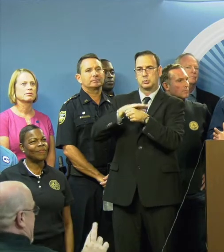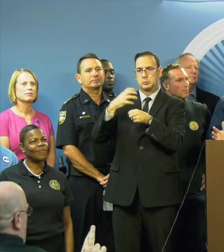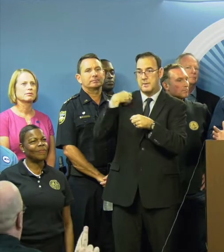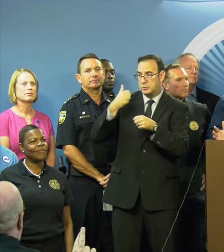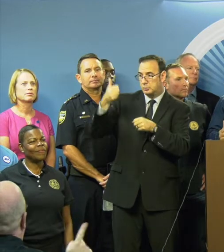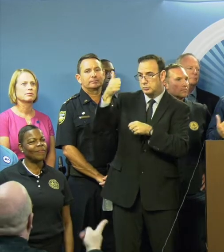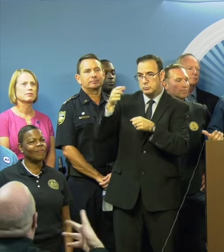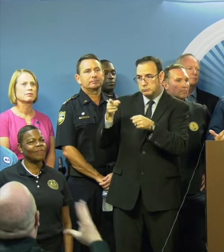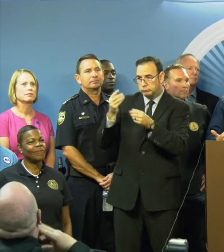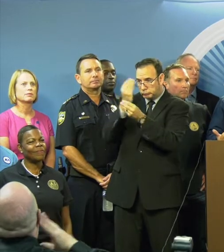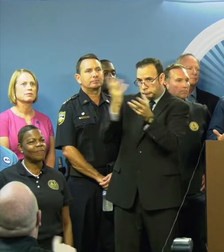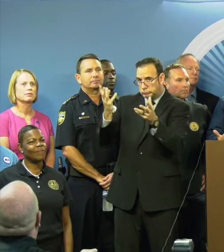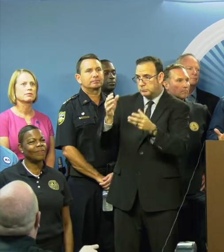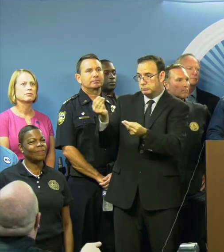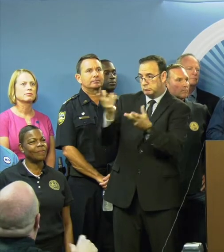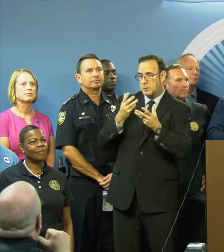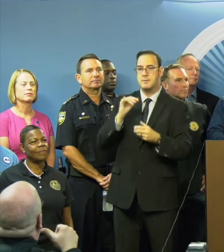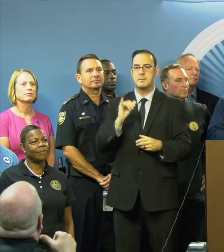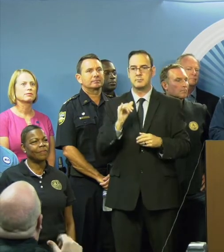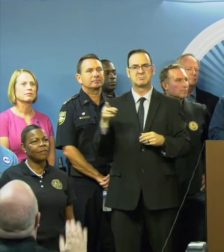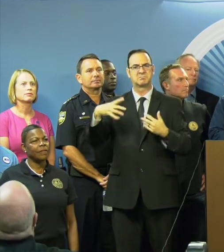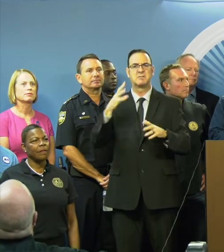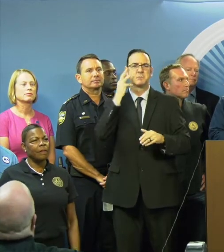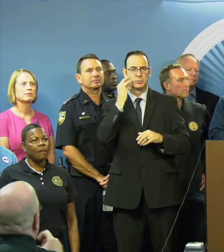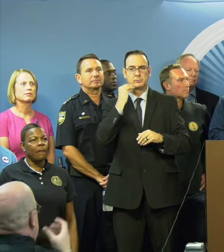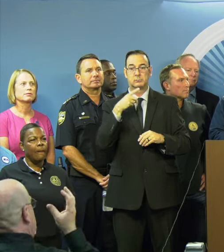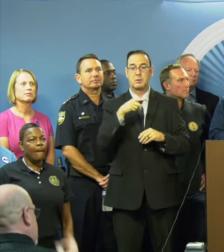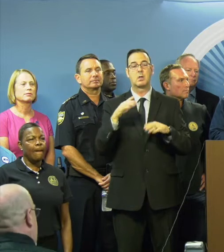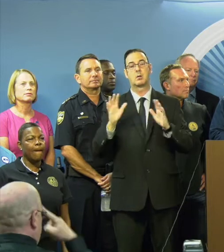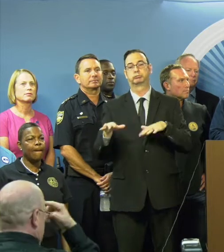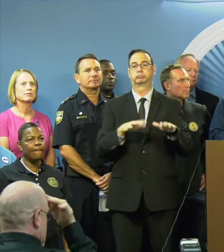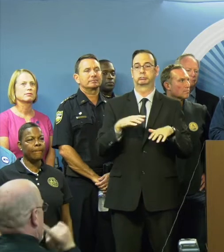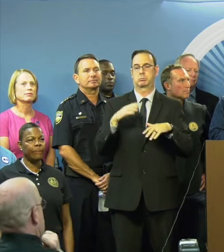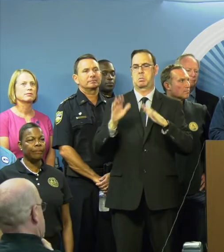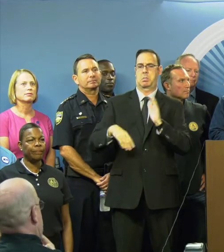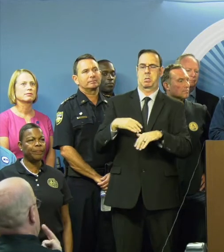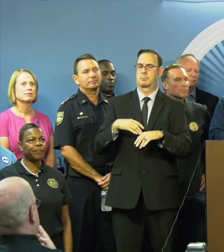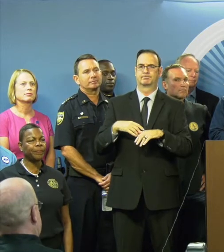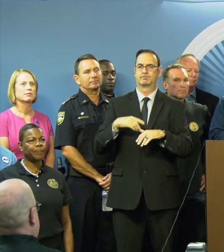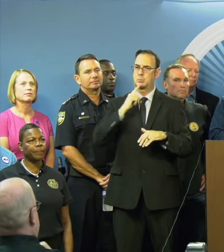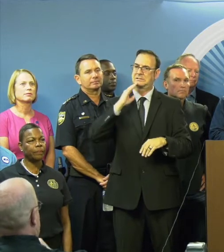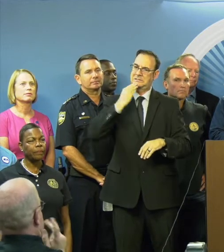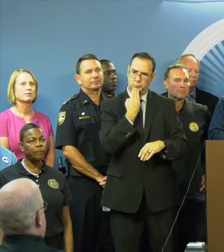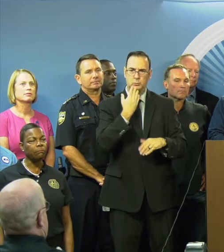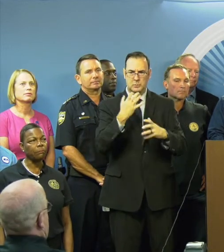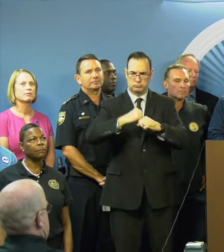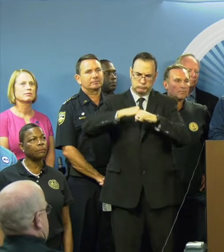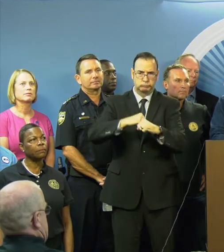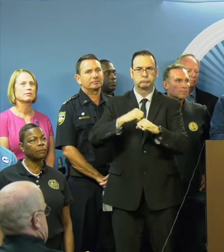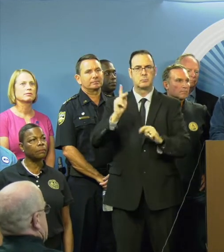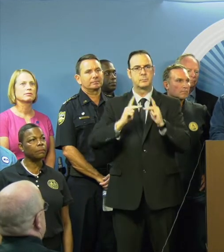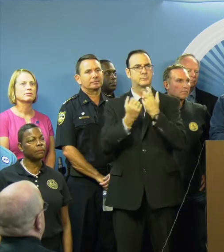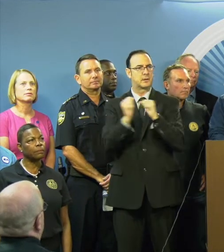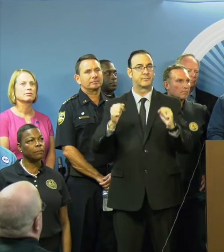been through this. You know, he's not going to do that lightly. I mean, if he's doing that because that's the way to protect people's mm-hmm. safety. And you know, we